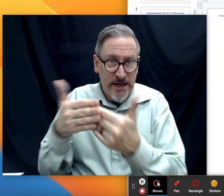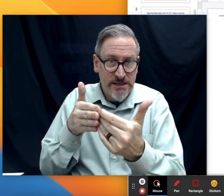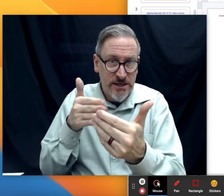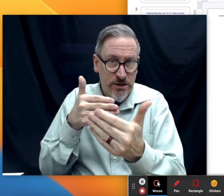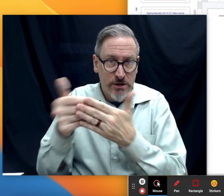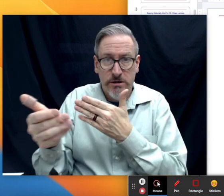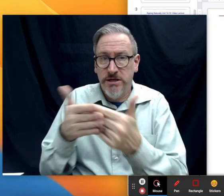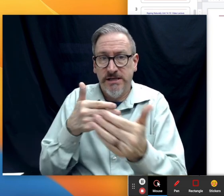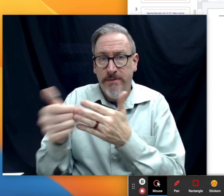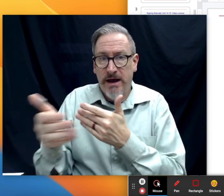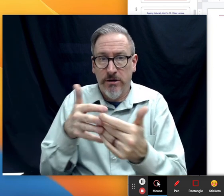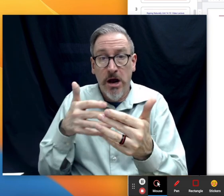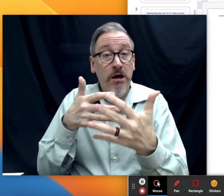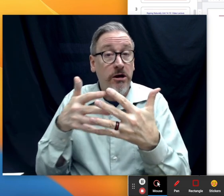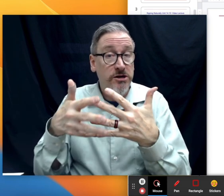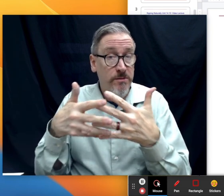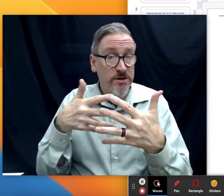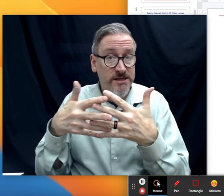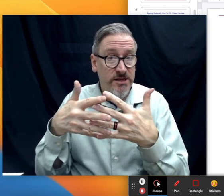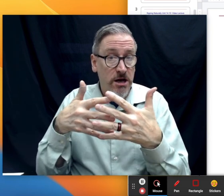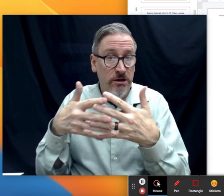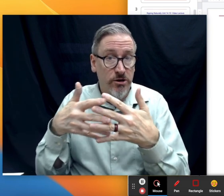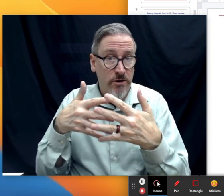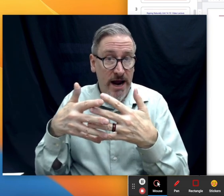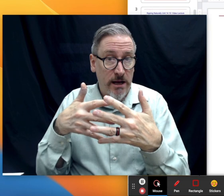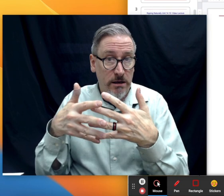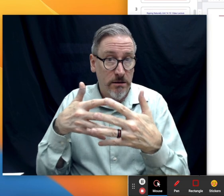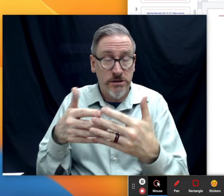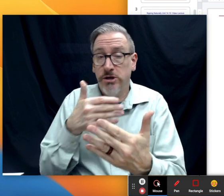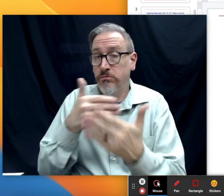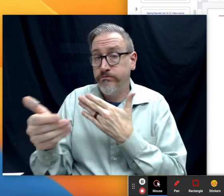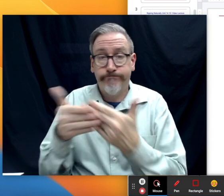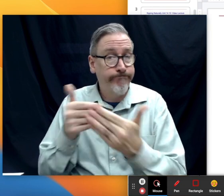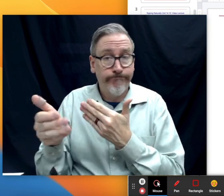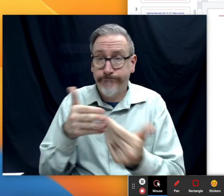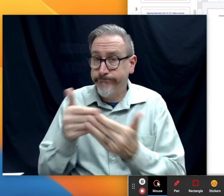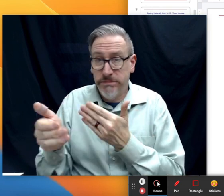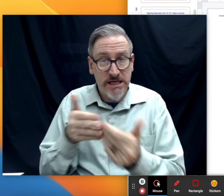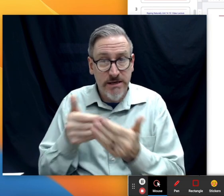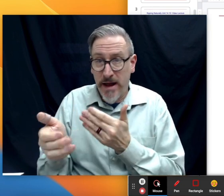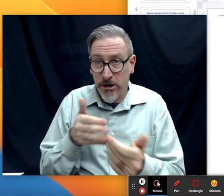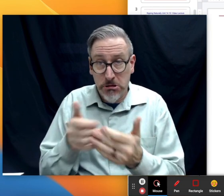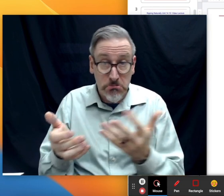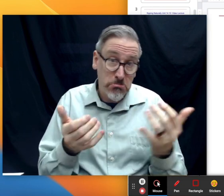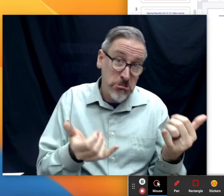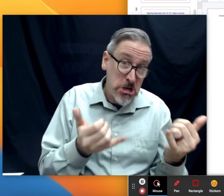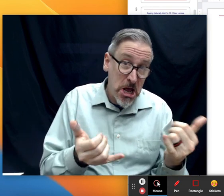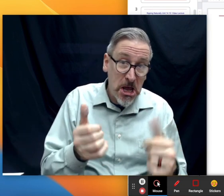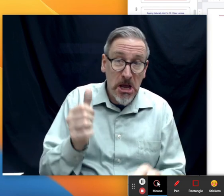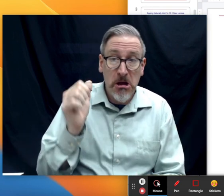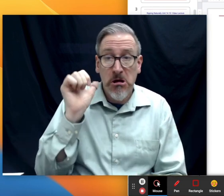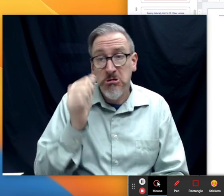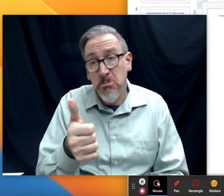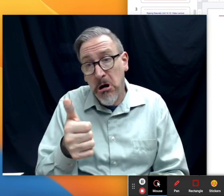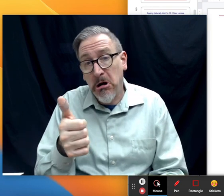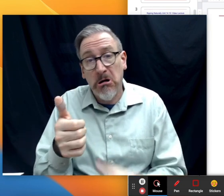hitting against each other. Doesn't matter. Because remember, this is the color gray. So doesn't matter.